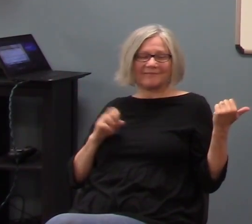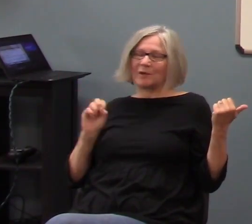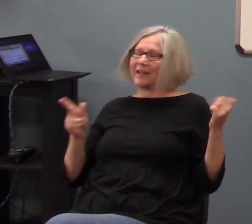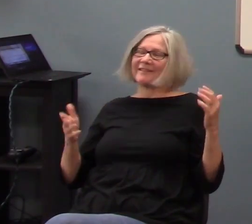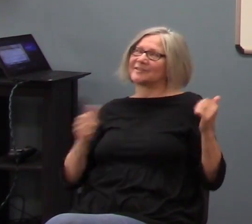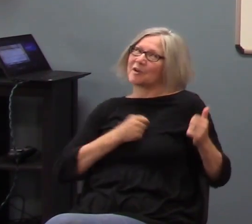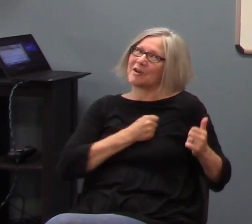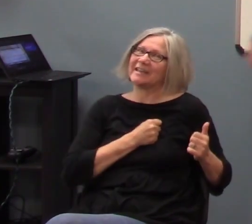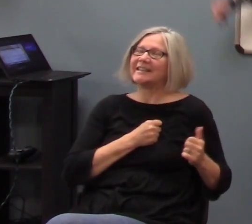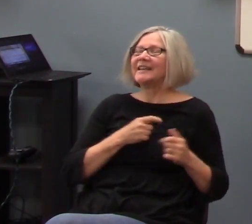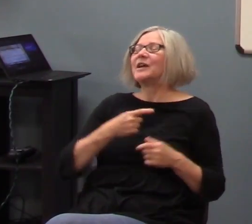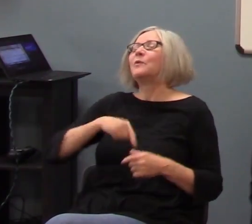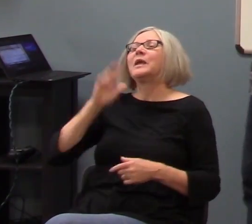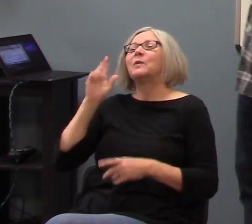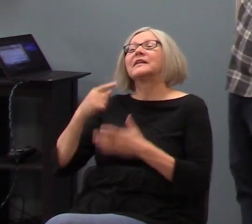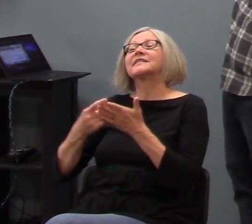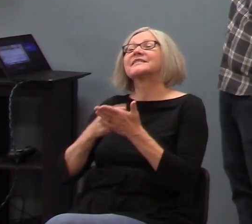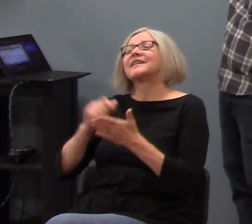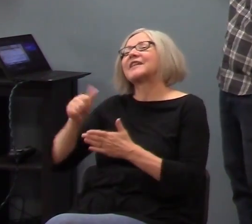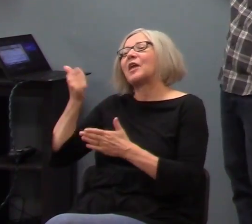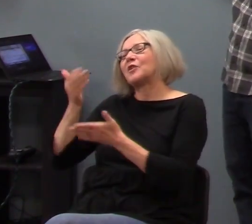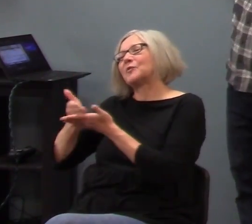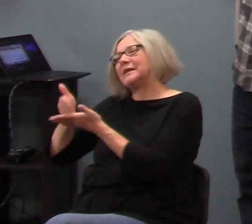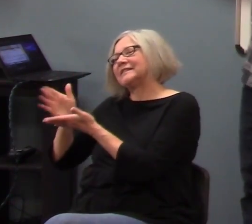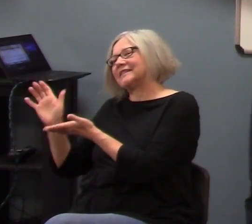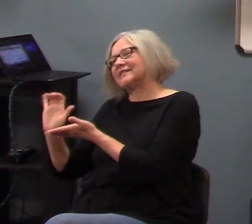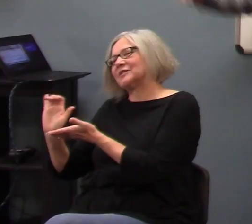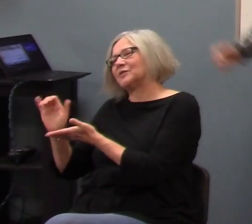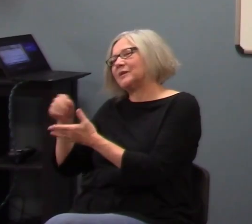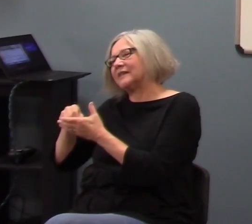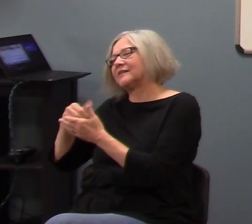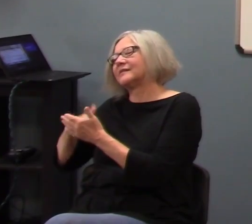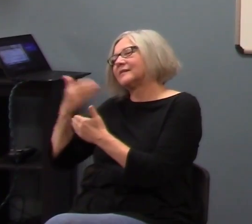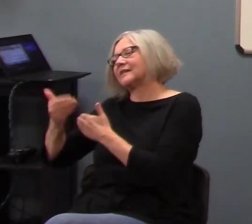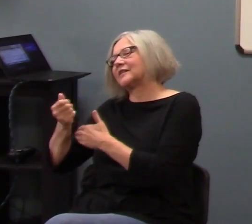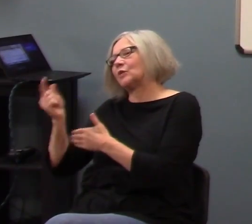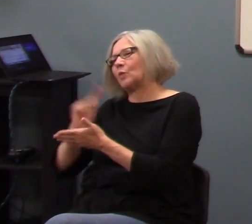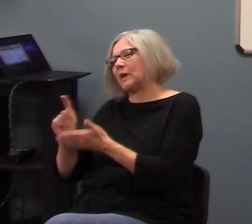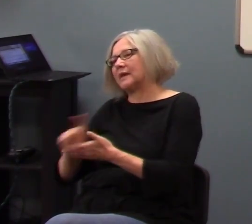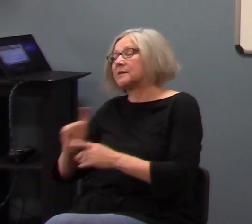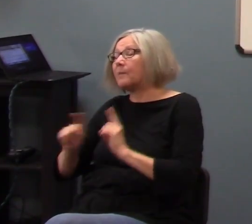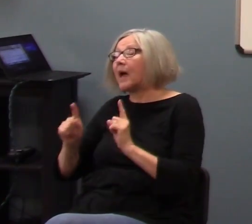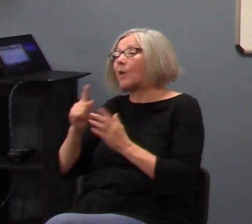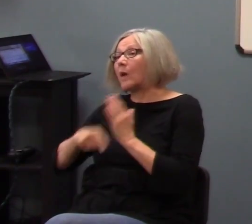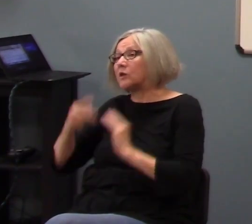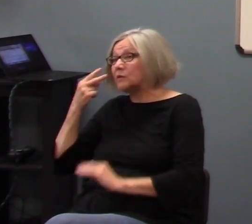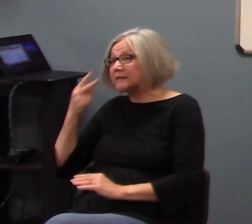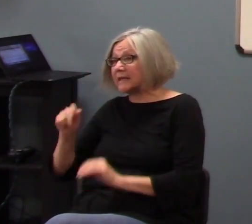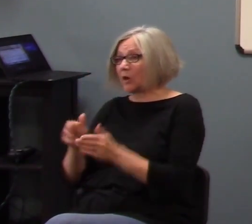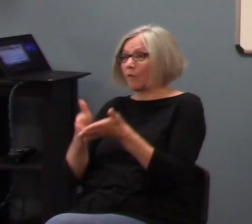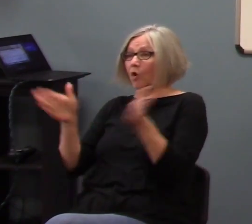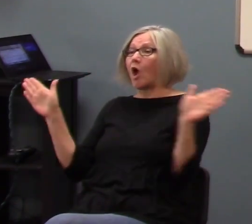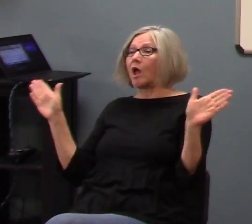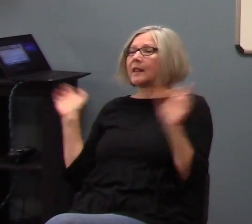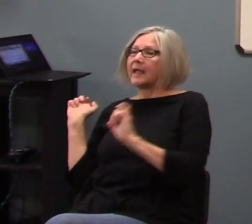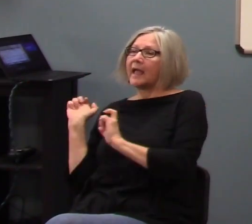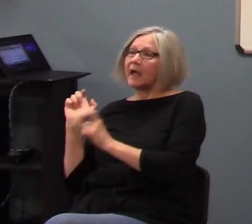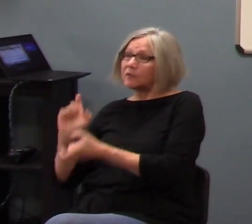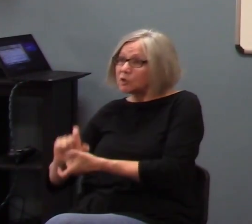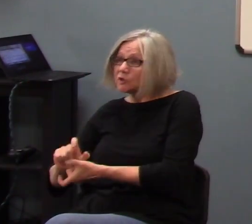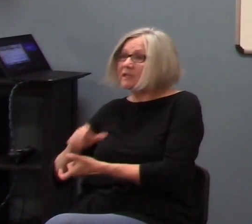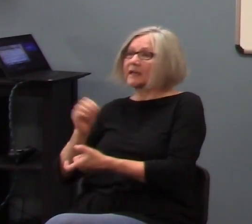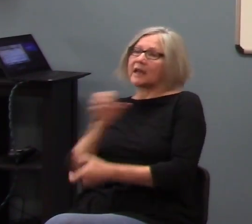anyway, and we're going to be discussing some of these other pieces in coming weeks. But what I think we see overall is that evolution